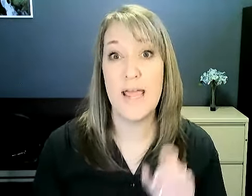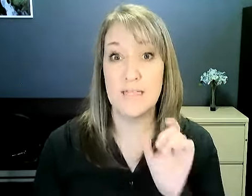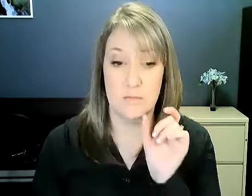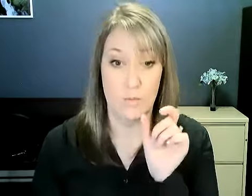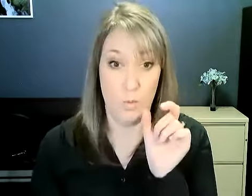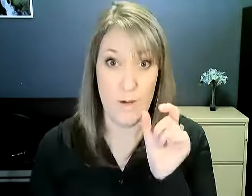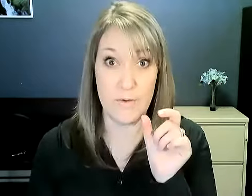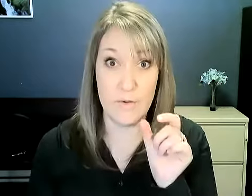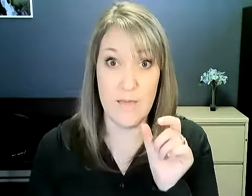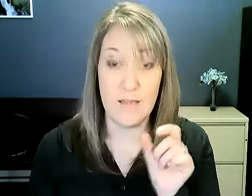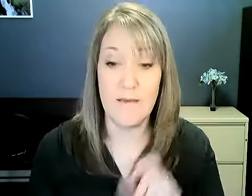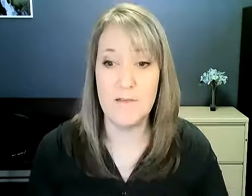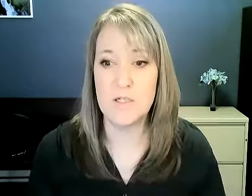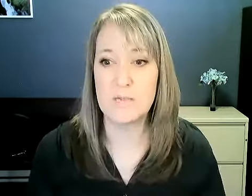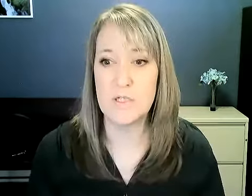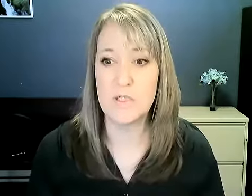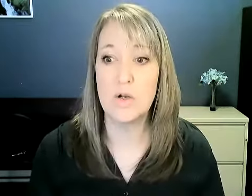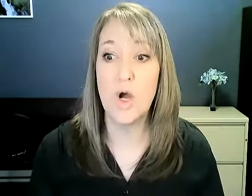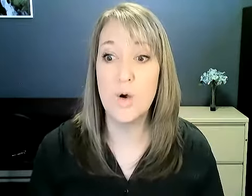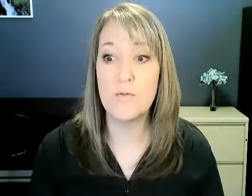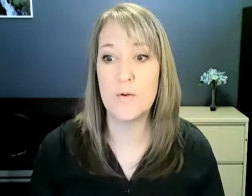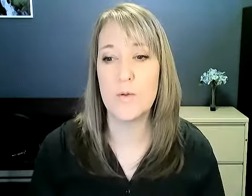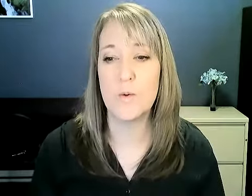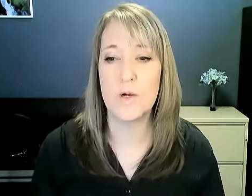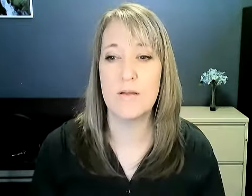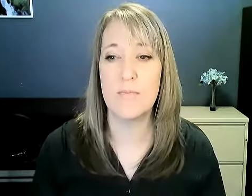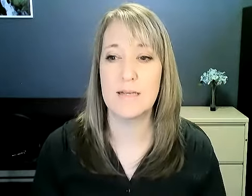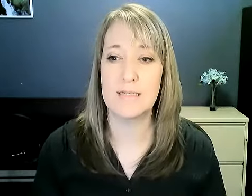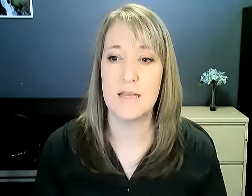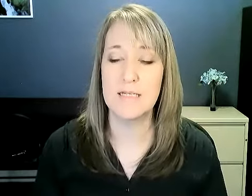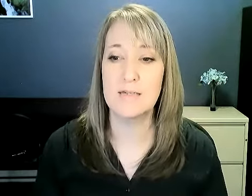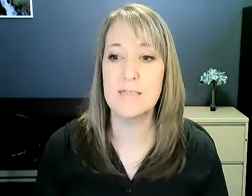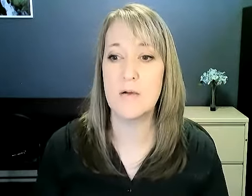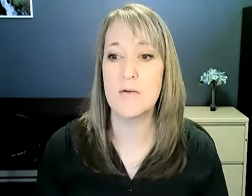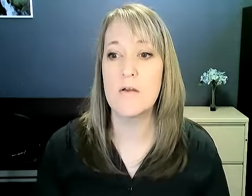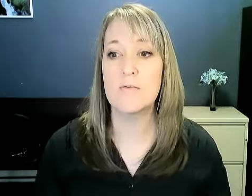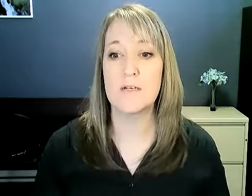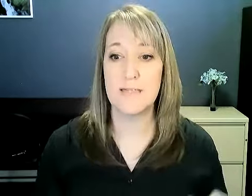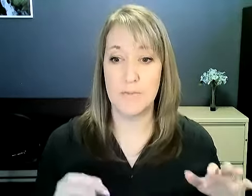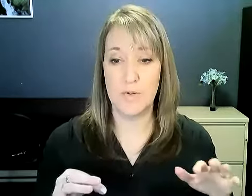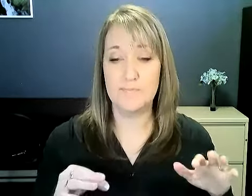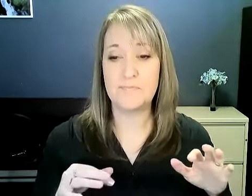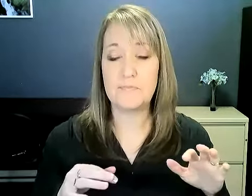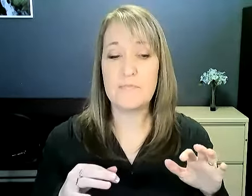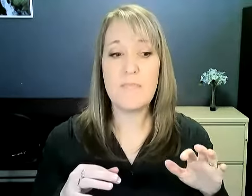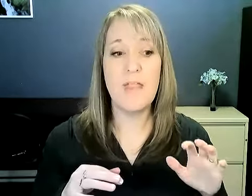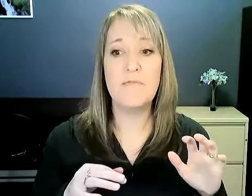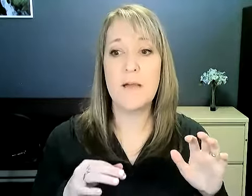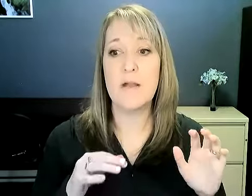write where you make that facial expression over the word being signed. So for example, if I'm